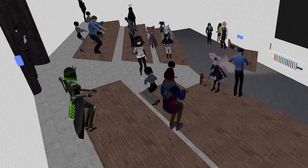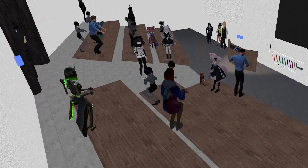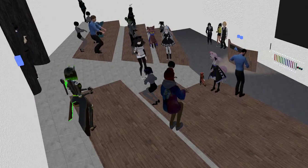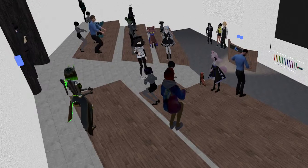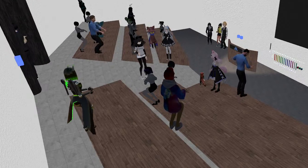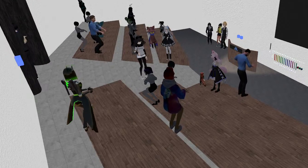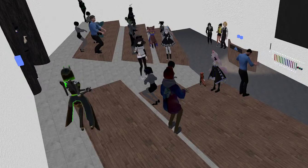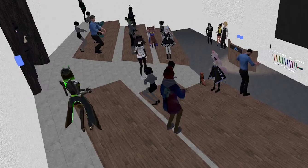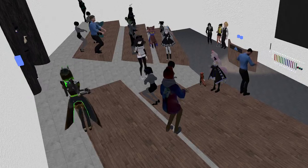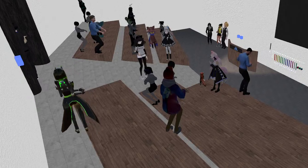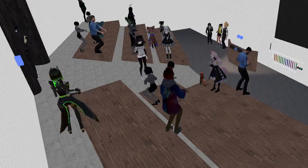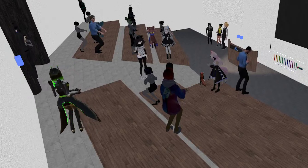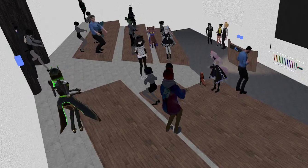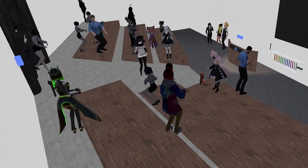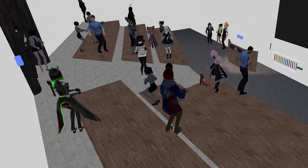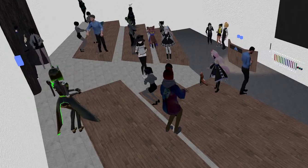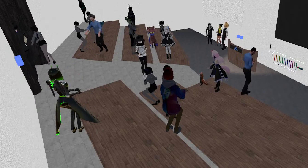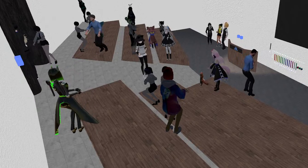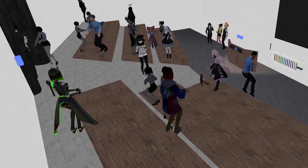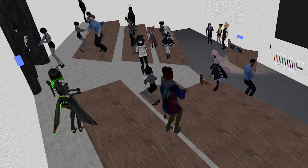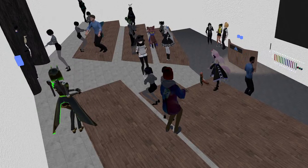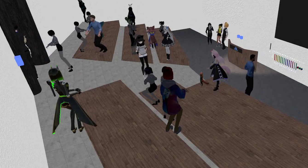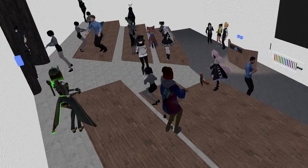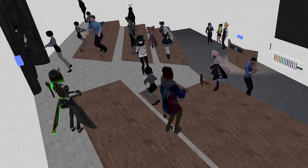Good afternoon. No.